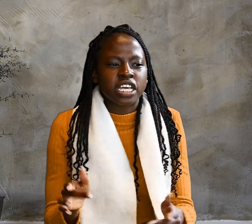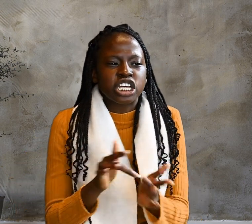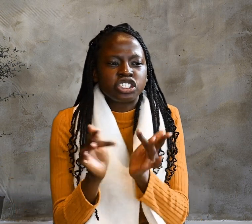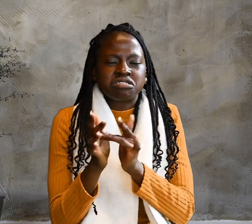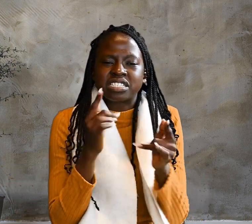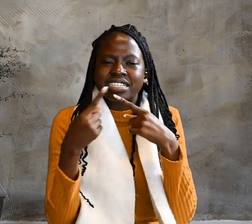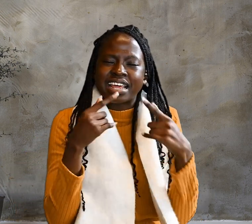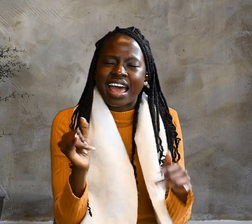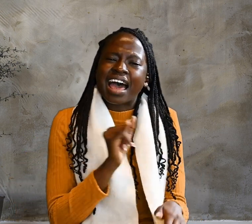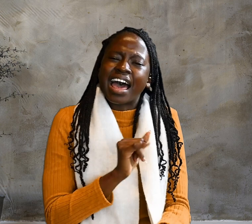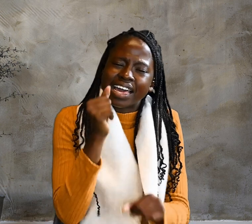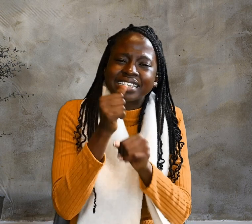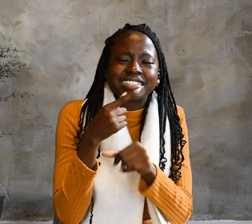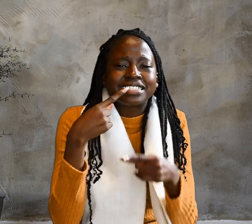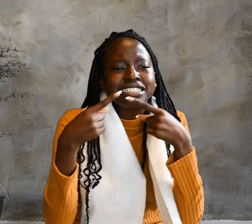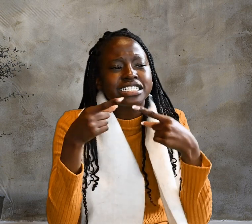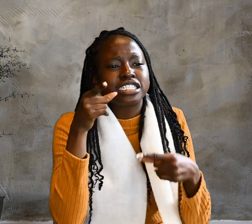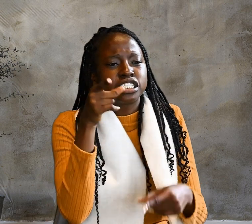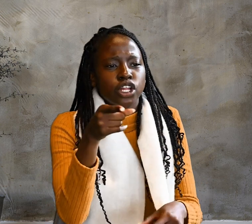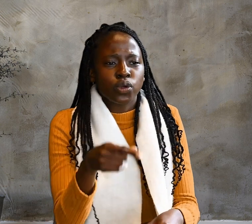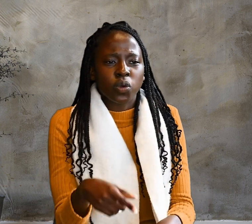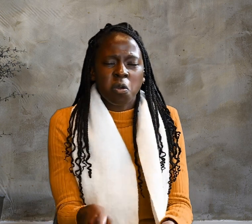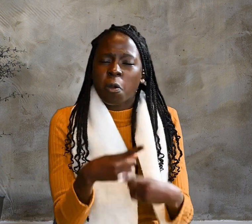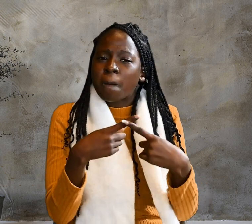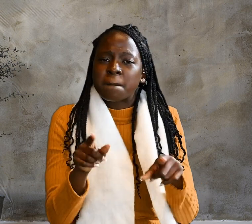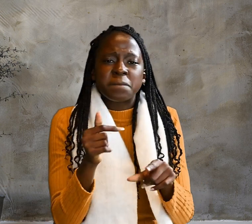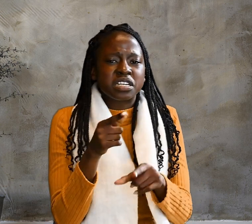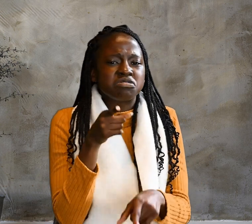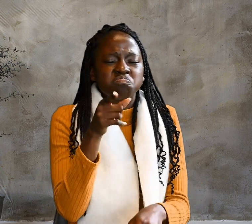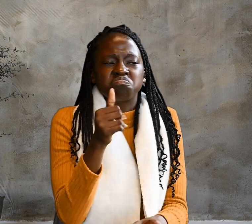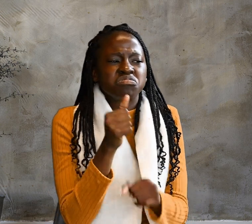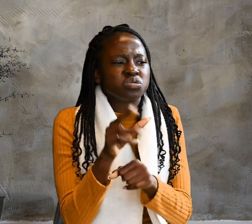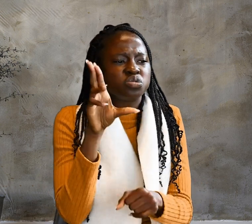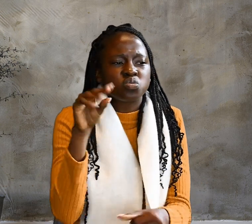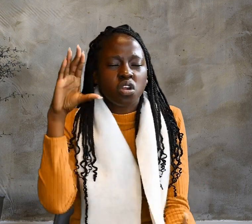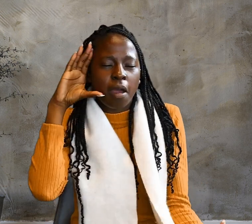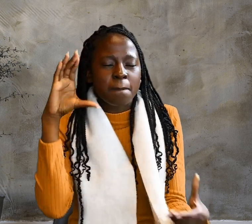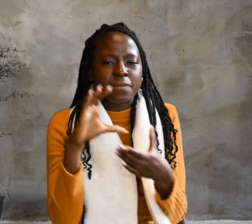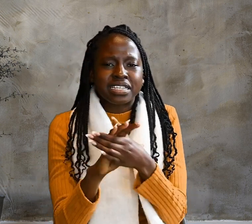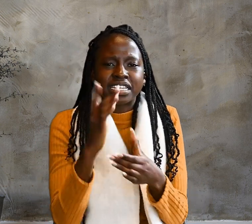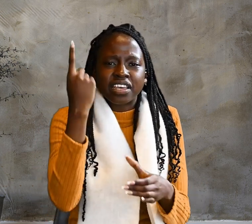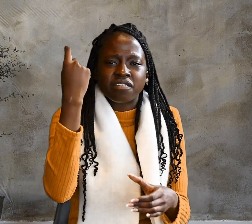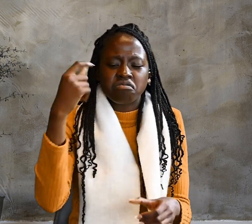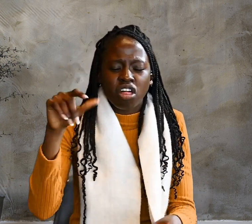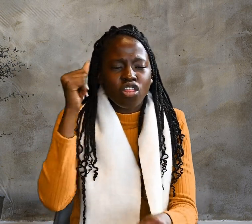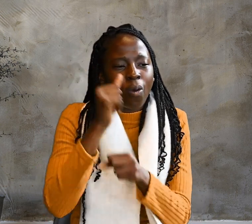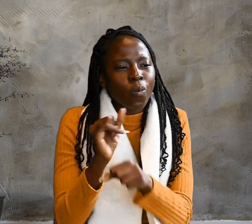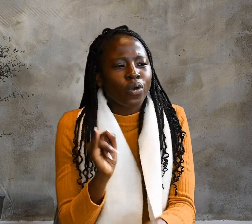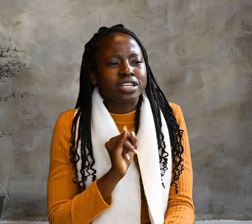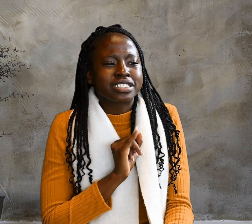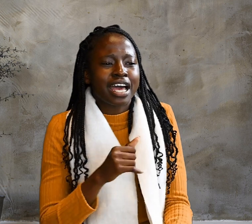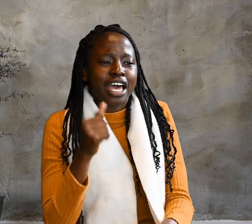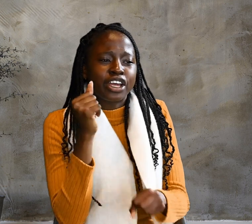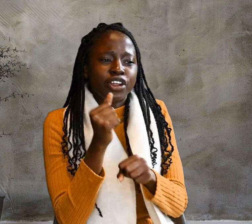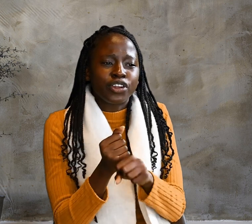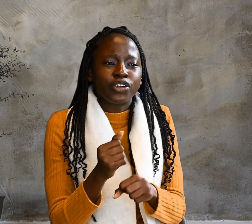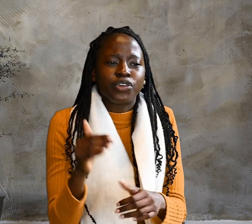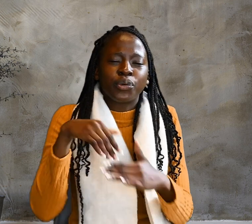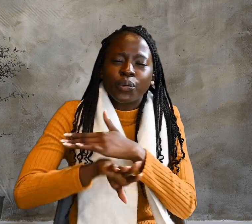Jesus answered, "I did tell you, but you do not believe. The works I do